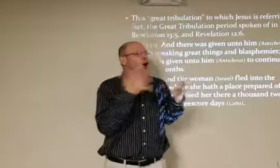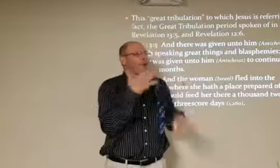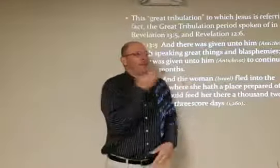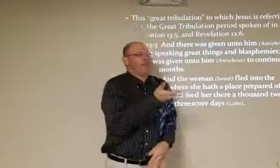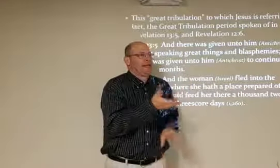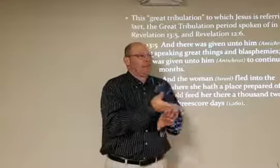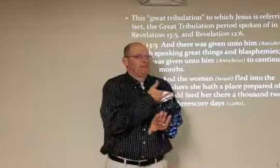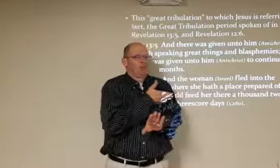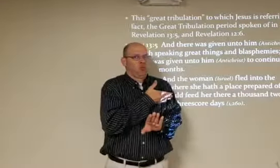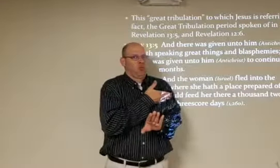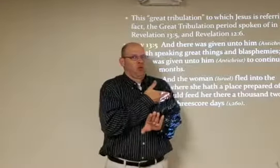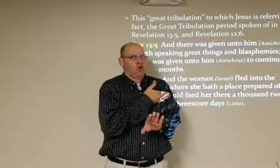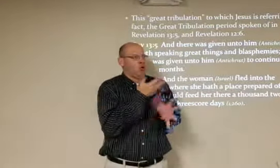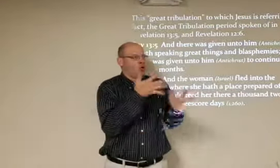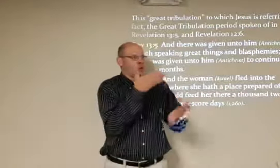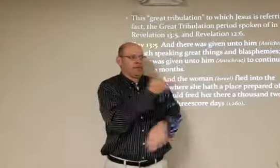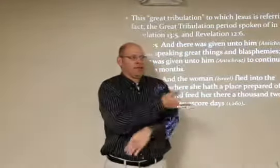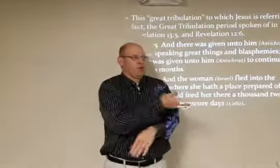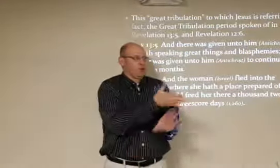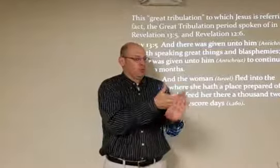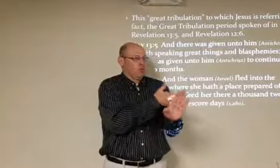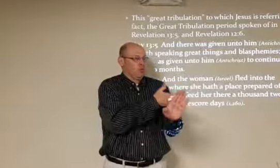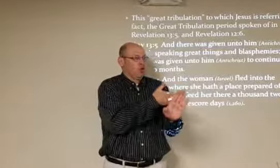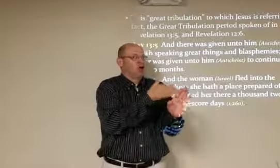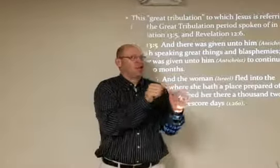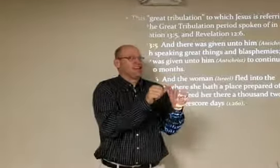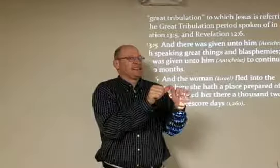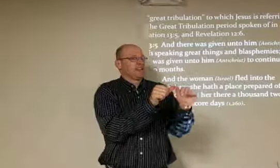So the Antichrist will already be there before this time.